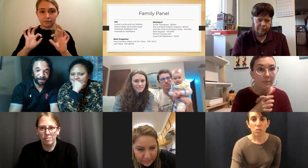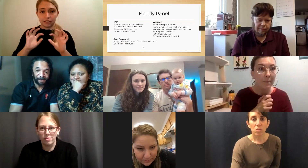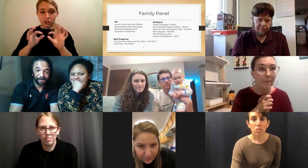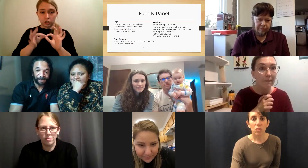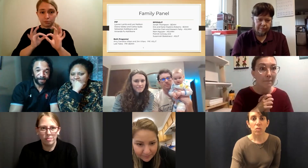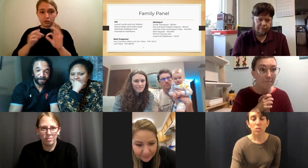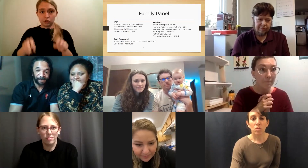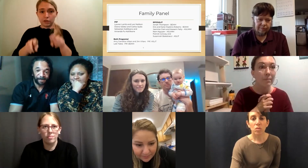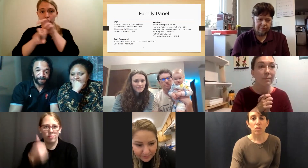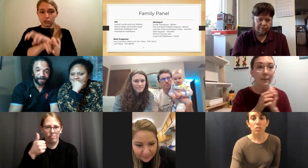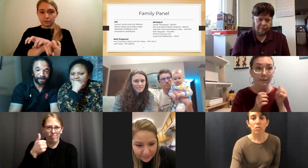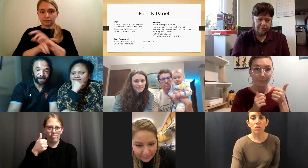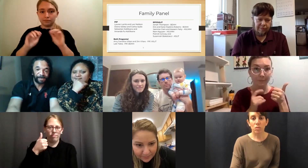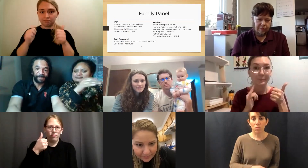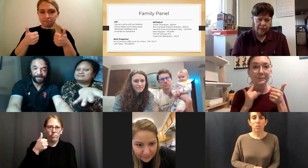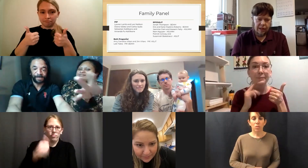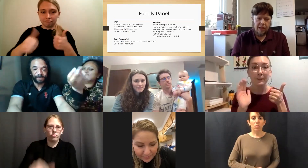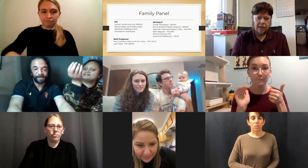Okay, interpreters switch.